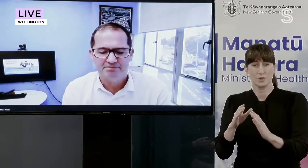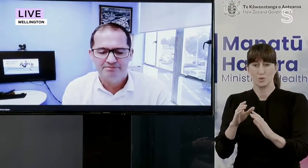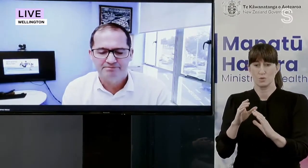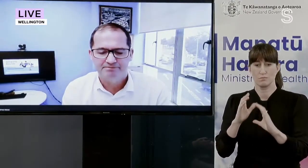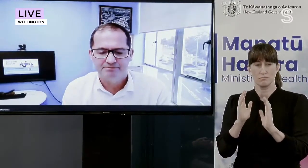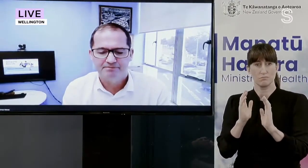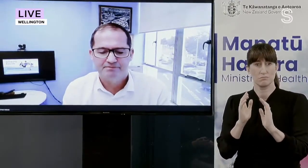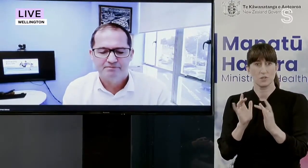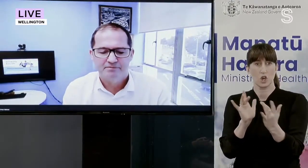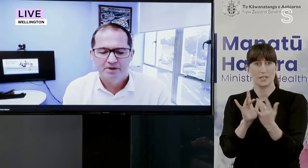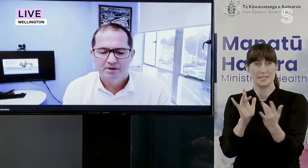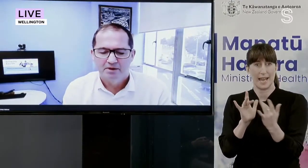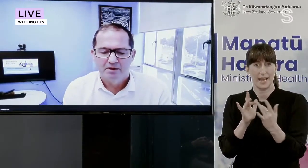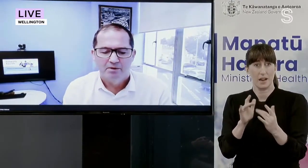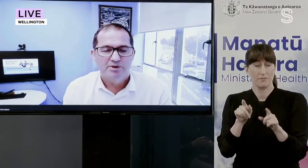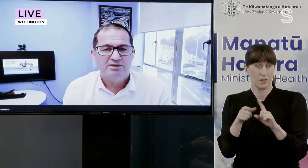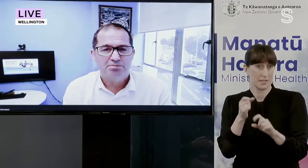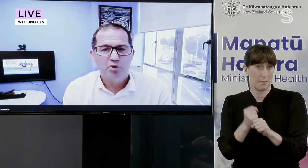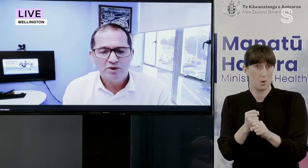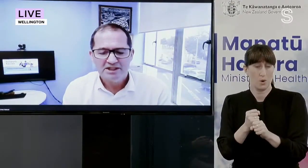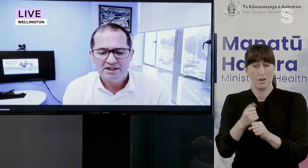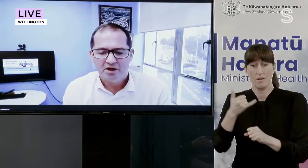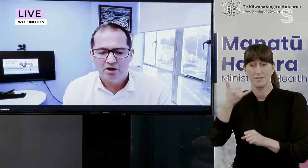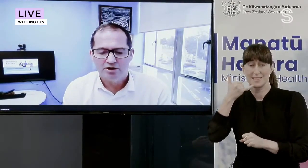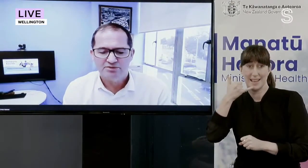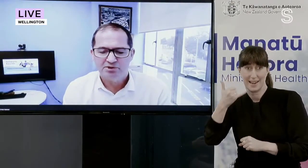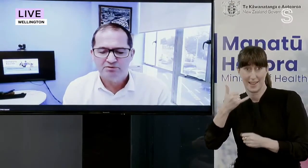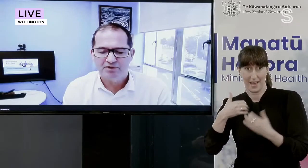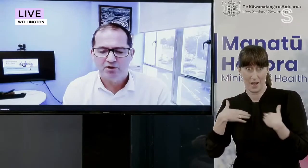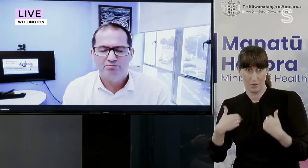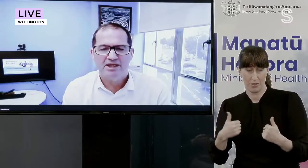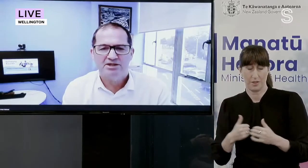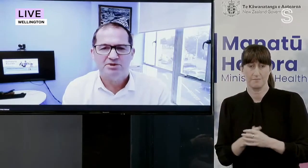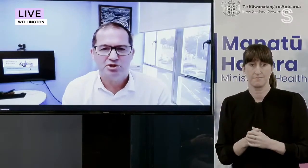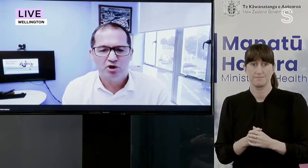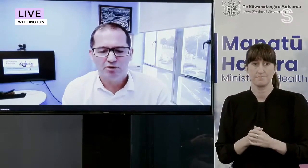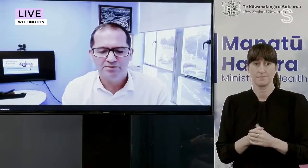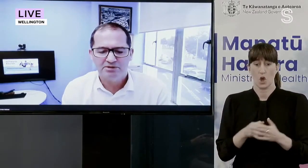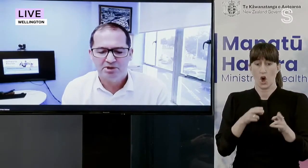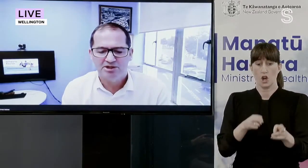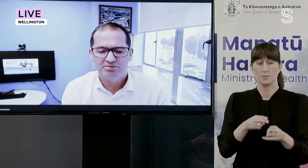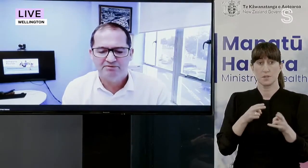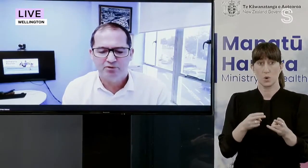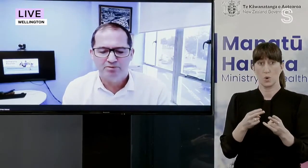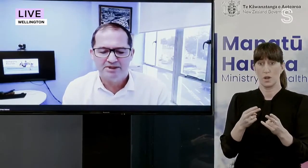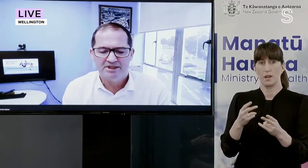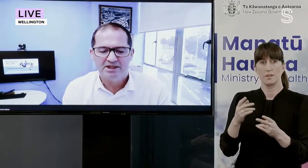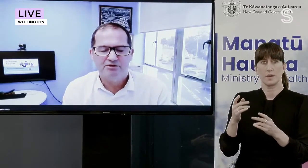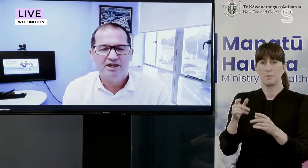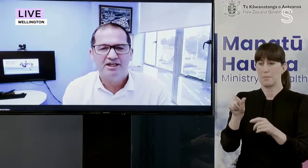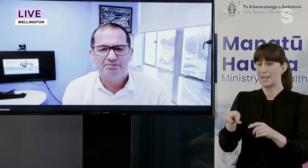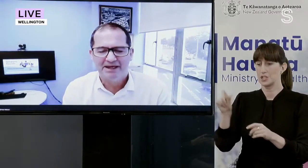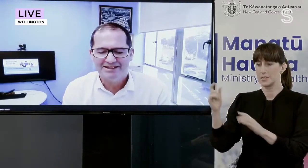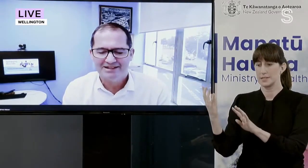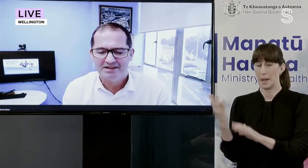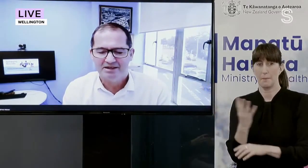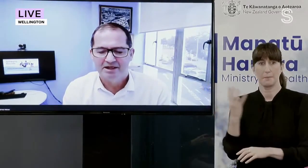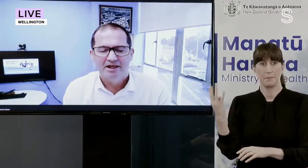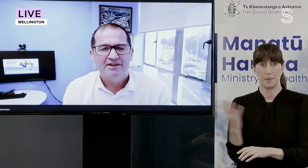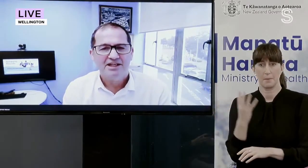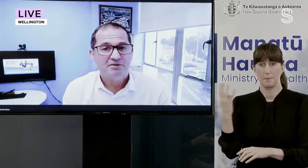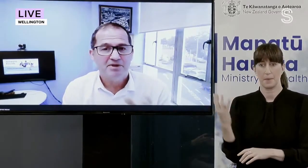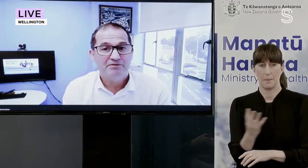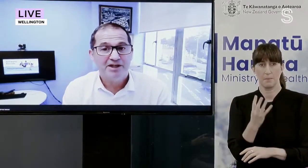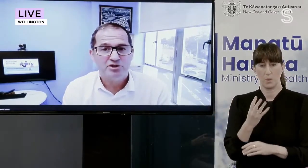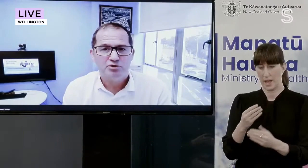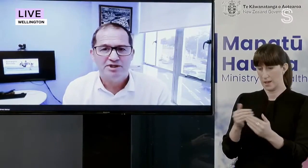system. We're supporting hospital flow management to optimise performance and create capacity.